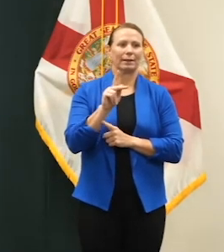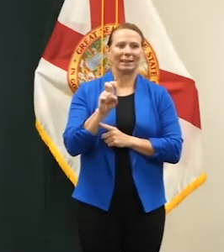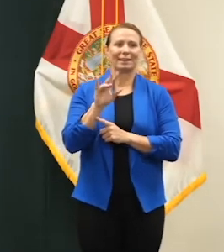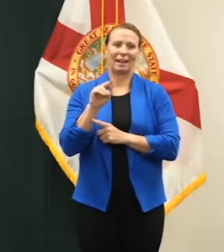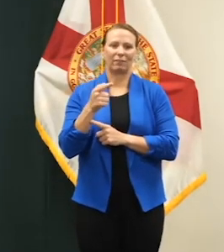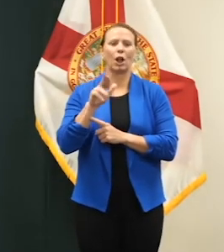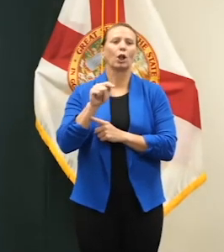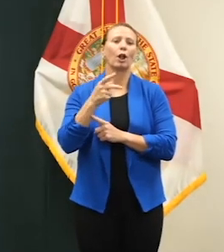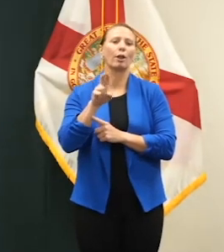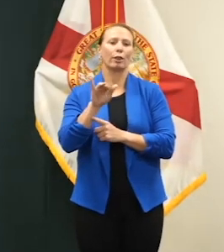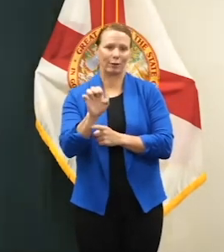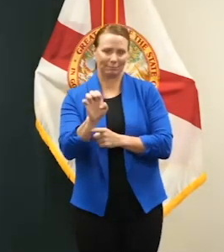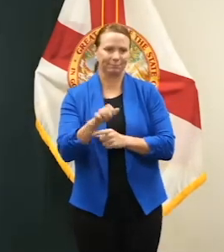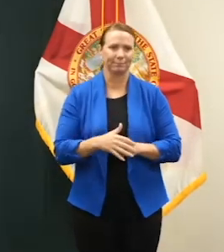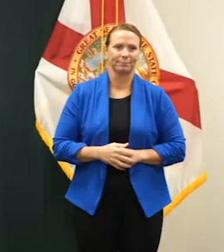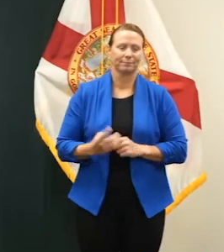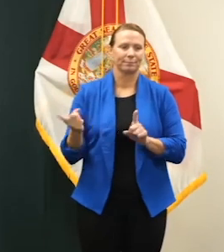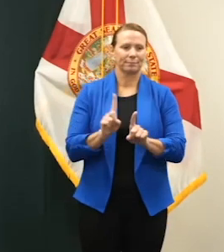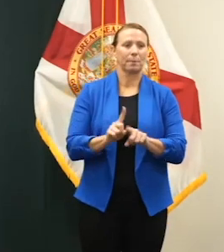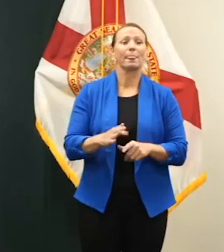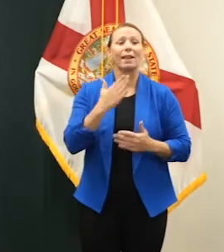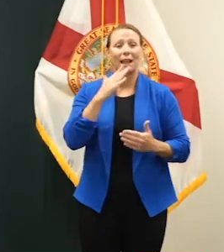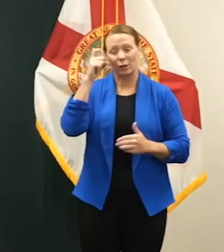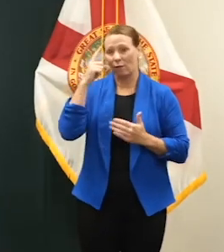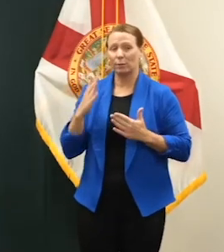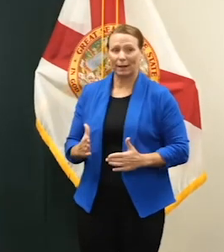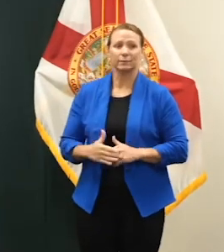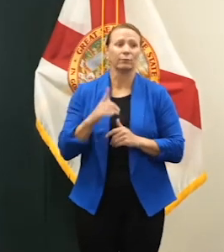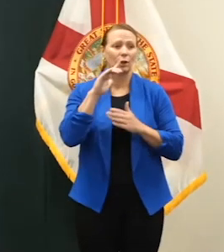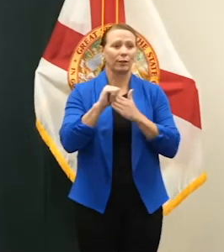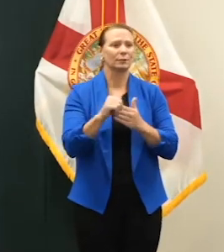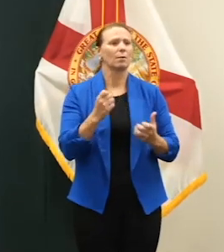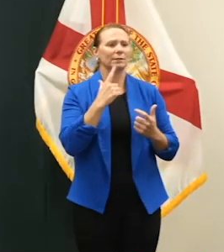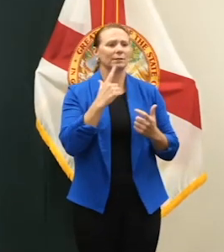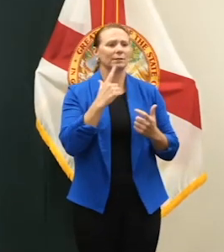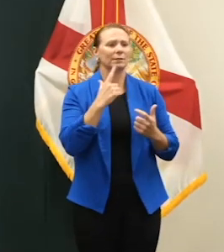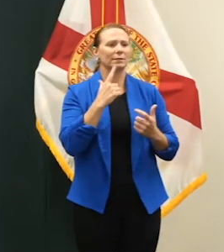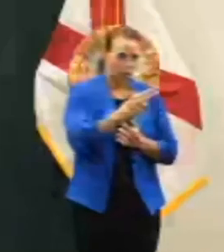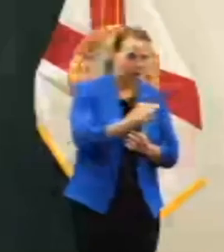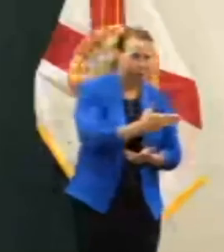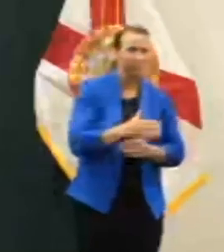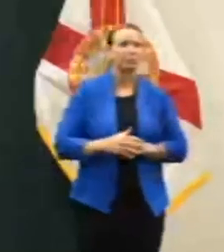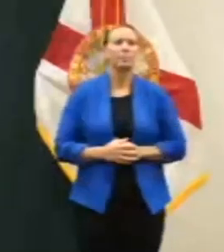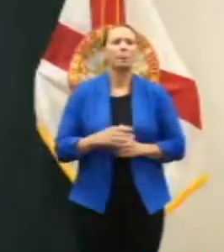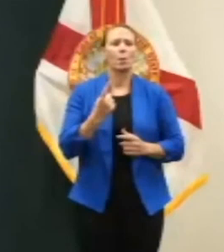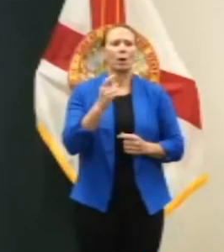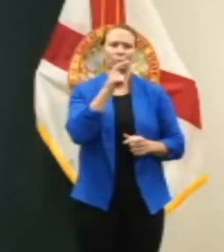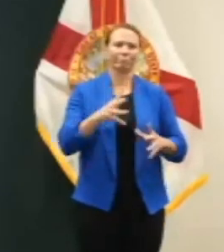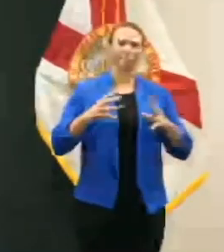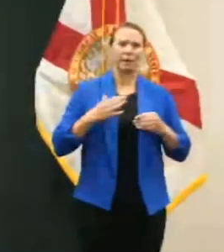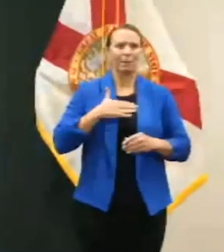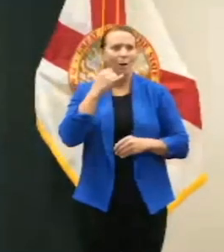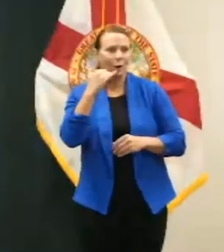Thank you, Governor. Thank you for your leadership, as always. I want to thank John McDonald. He's one of those guys that takes my calls at 6 a.m. in the